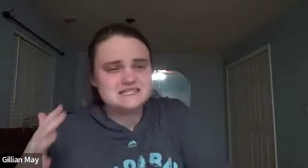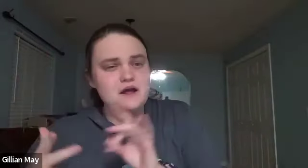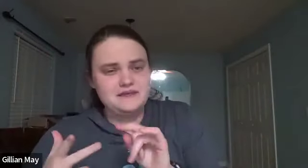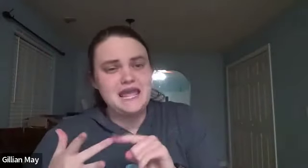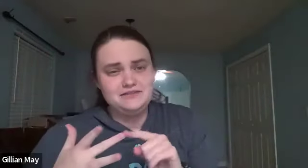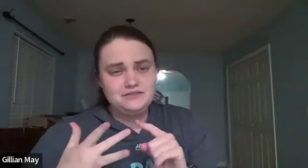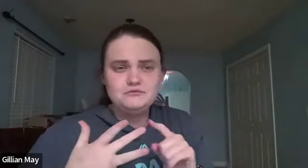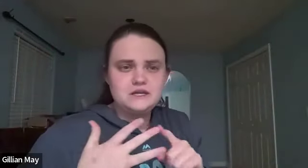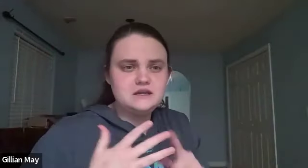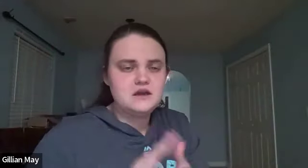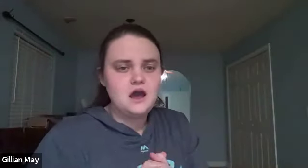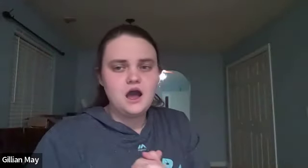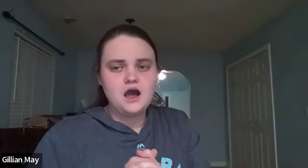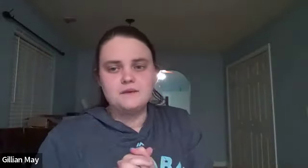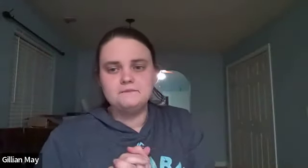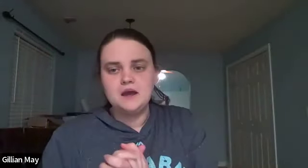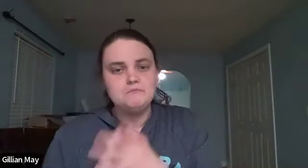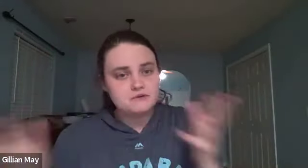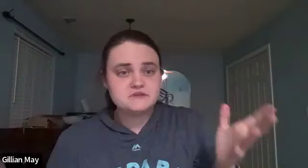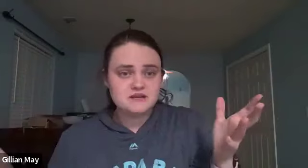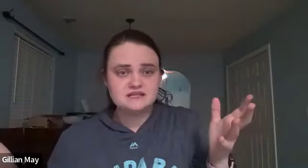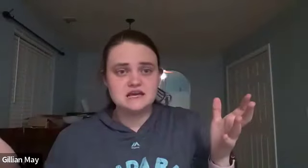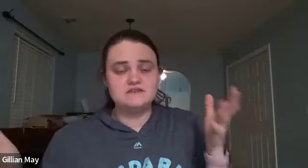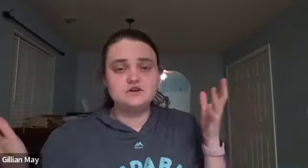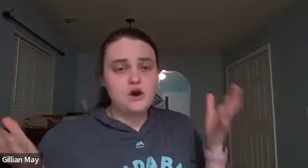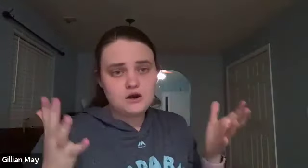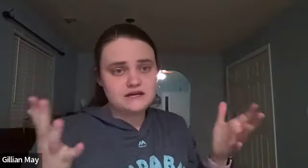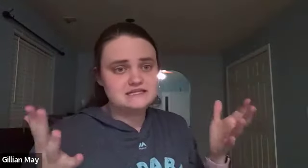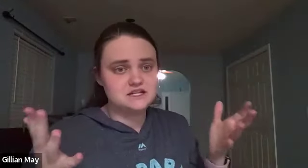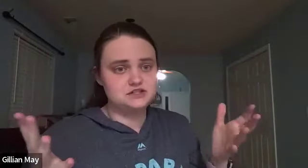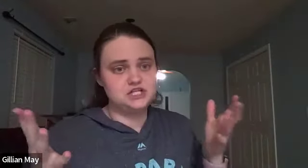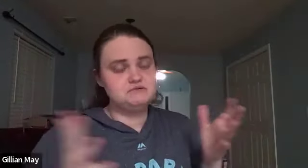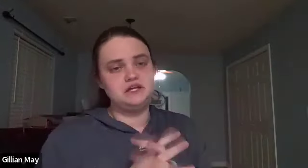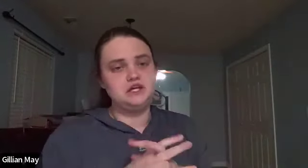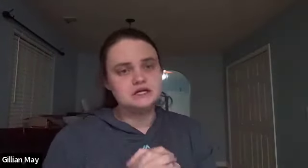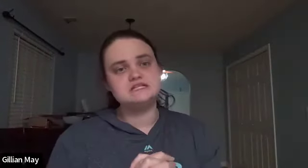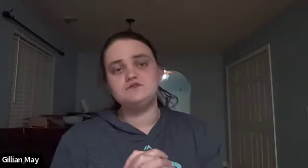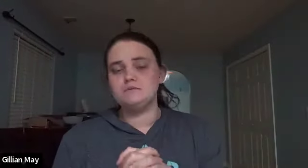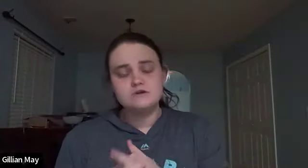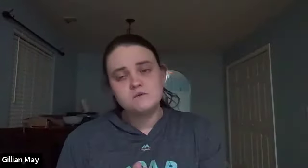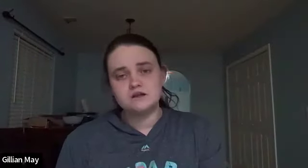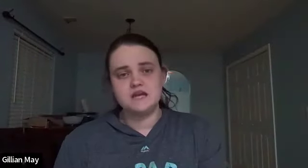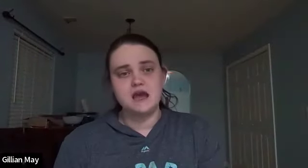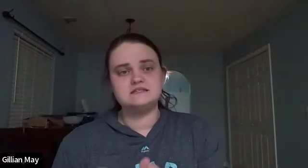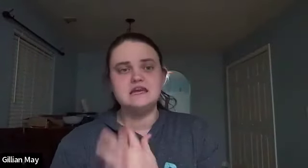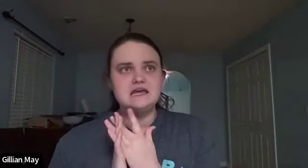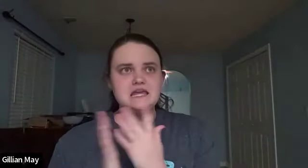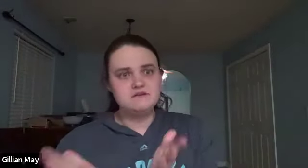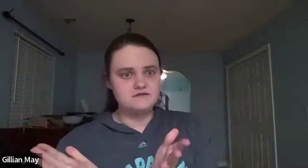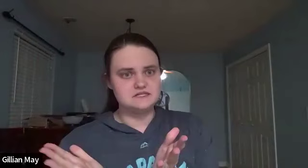about the 8th week. But with that being said, if there are any signs you're genuinely curious of, you're more than welcome to ask, even if it's